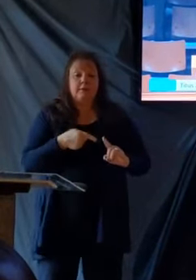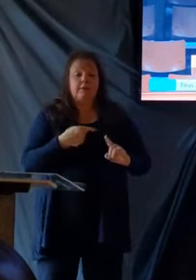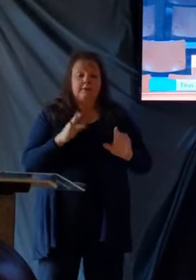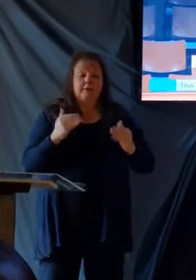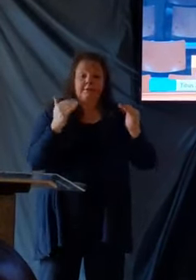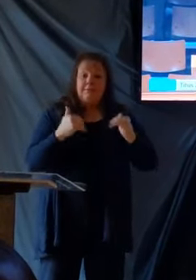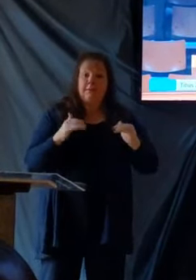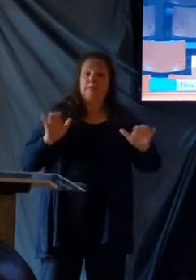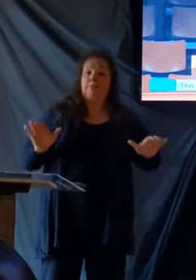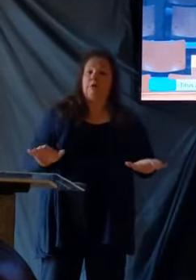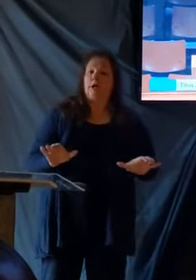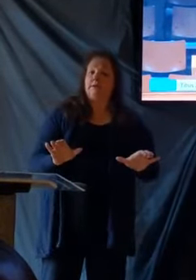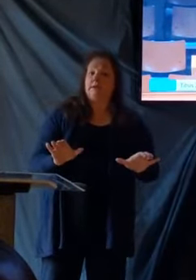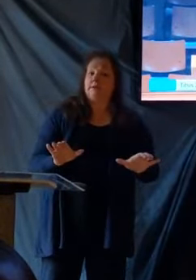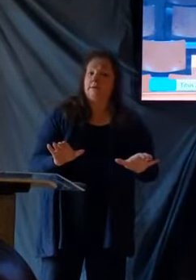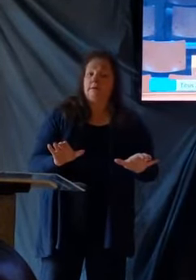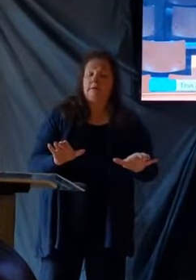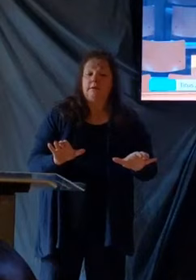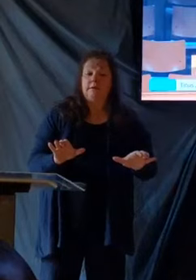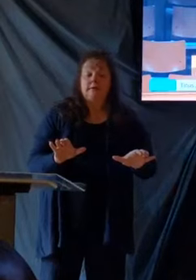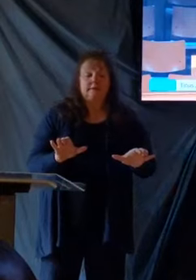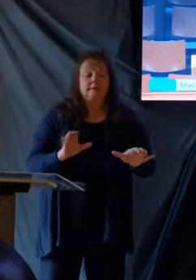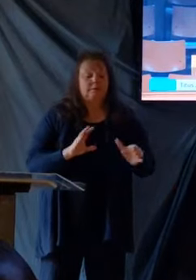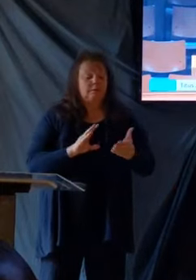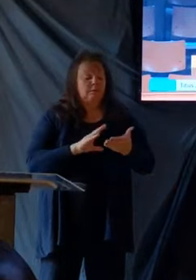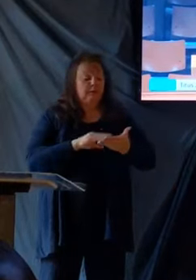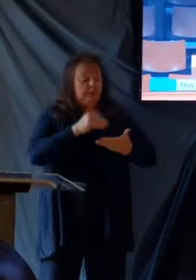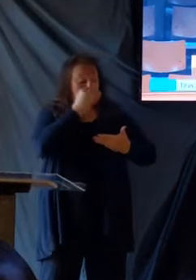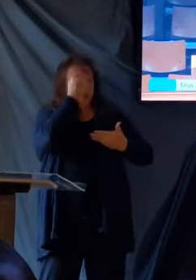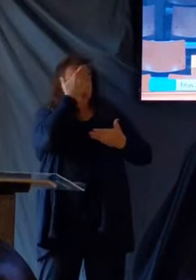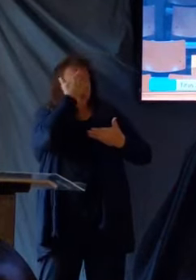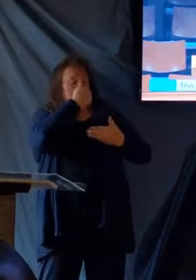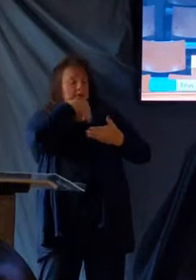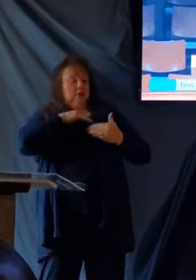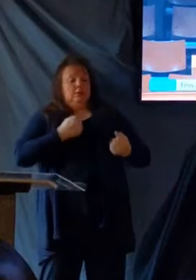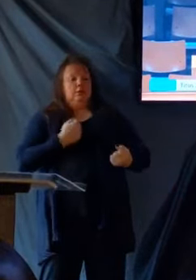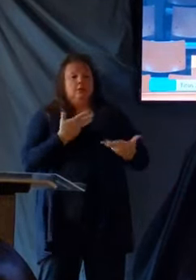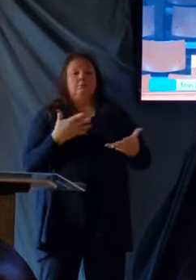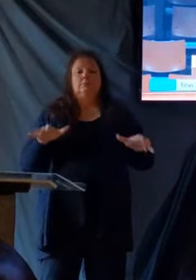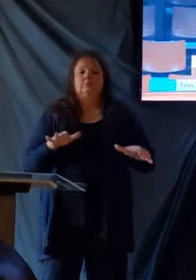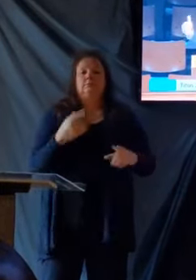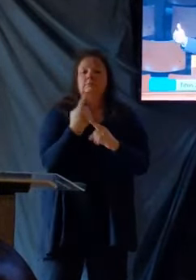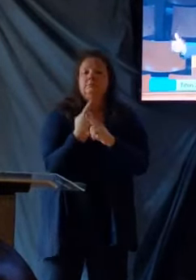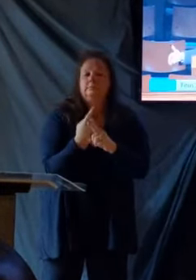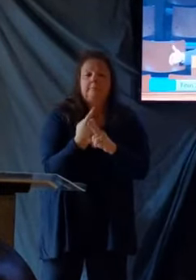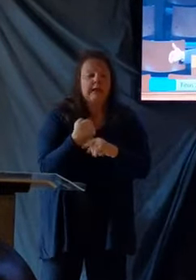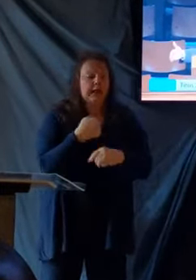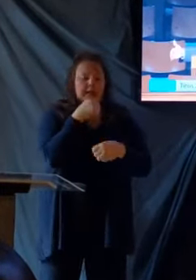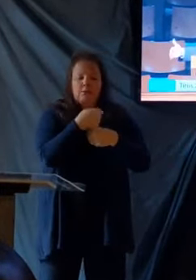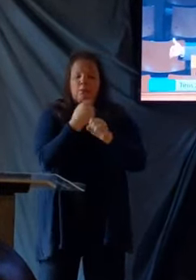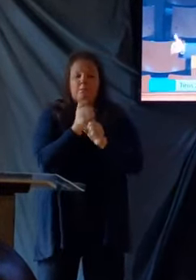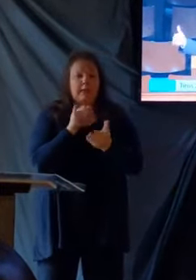conduct. This is what flows out of sound teaching. We don't create that. You should